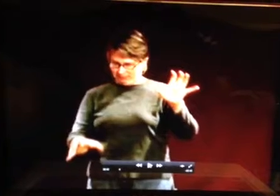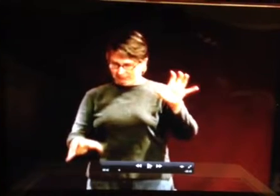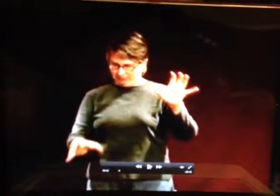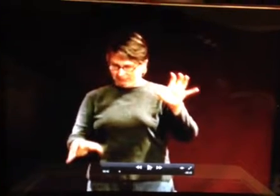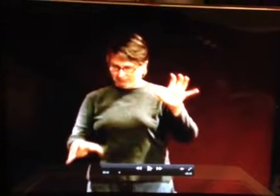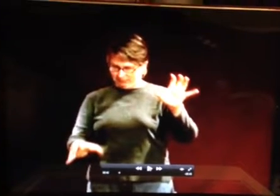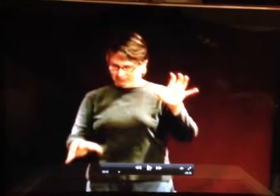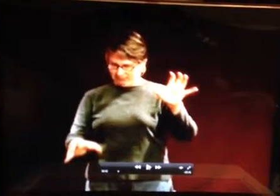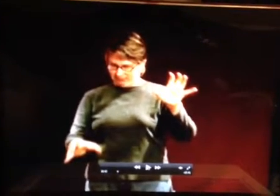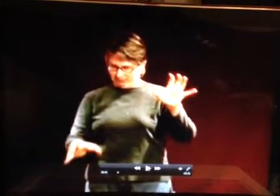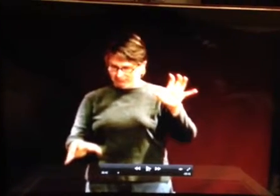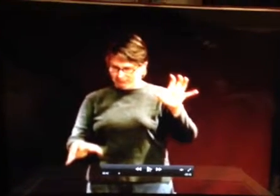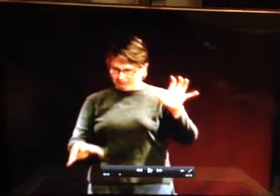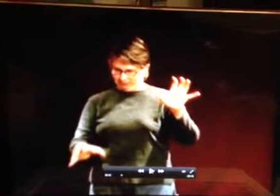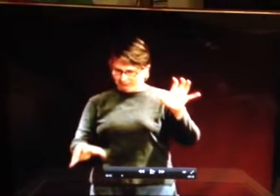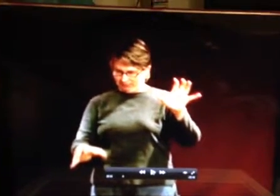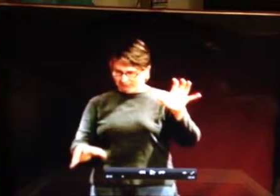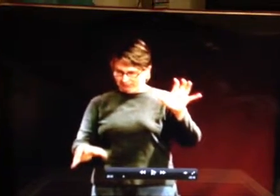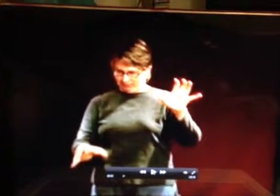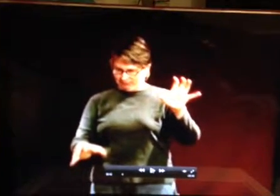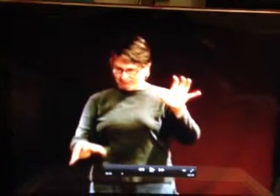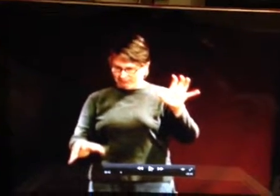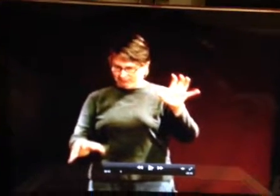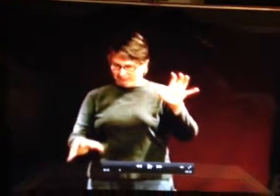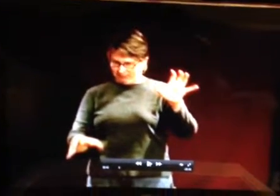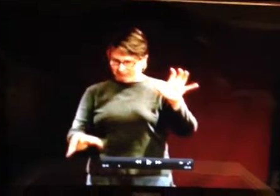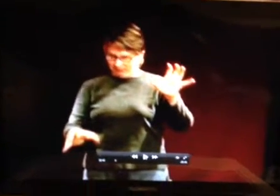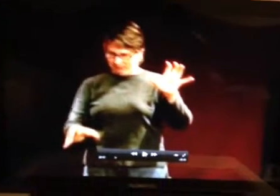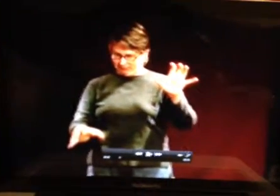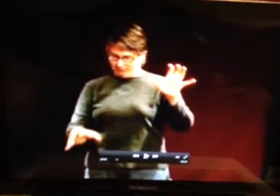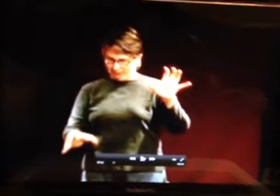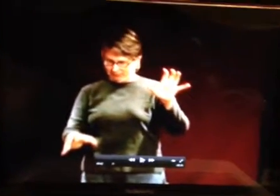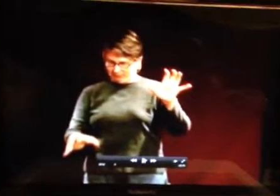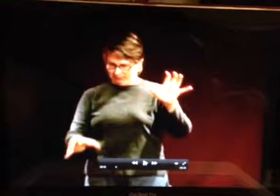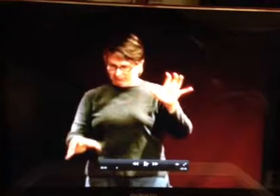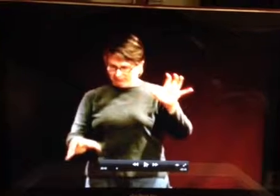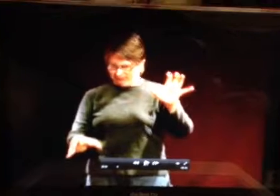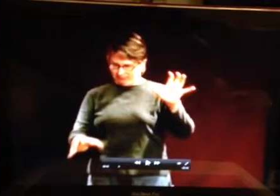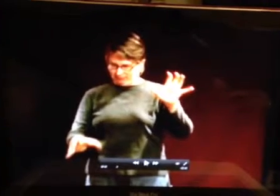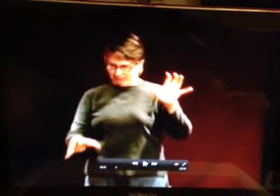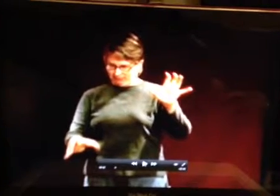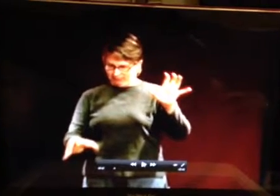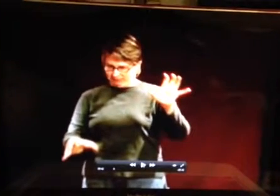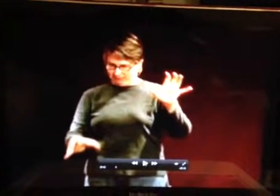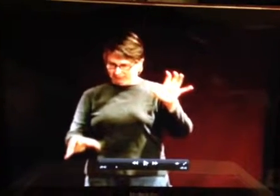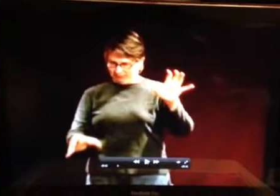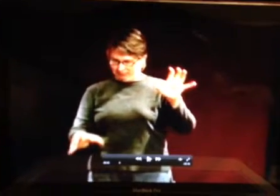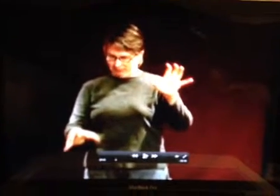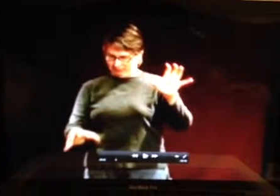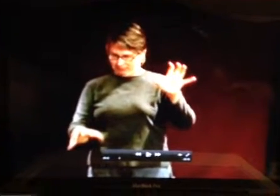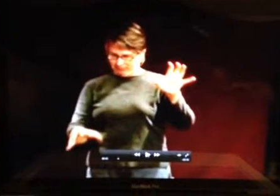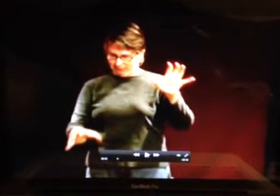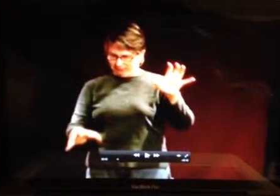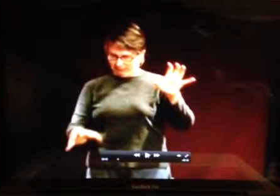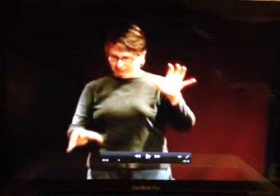little. They were just too little to take with us. But this year, finally, we decided to